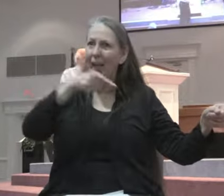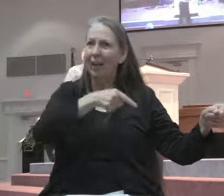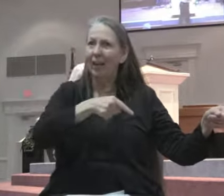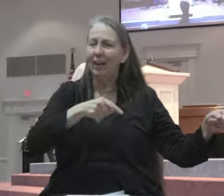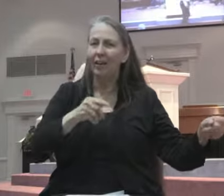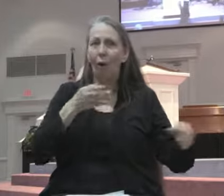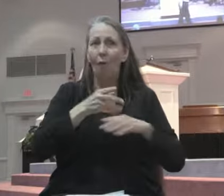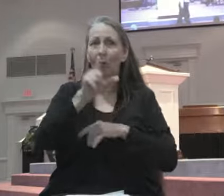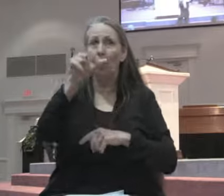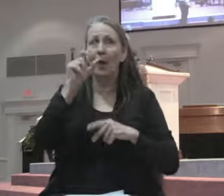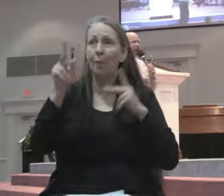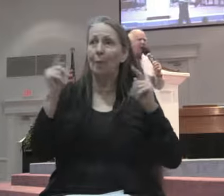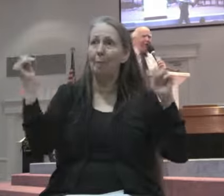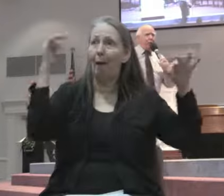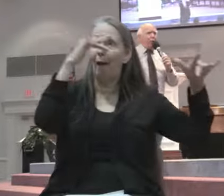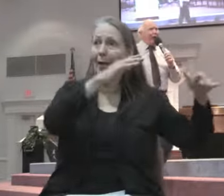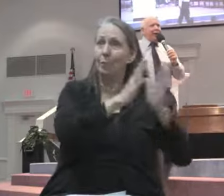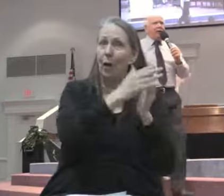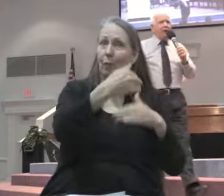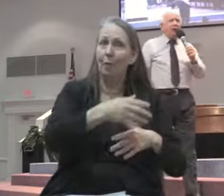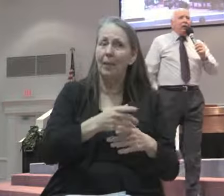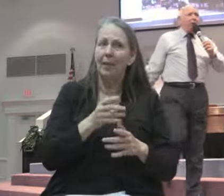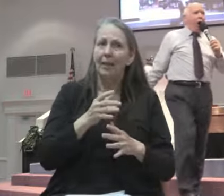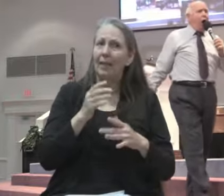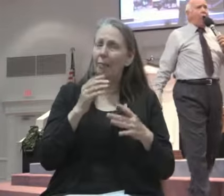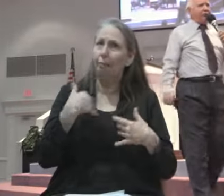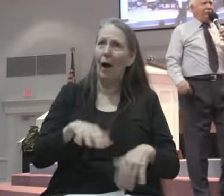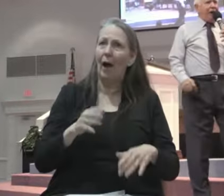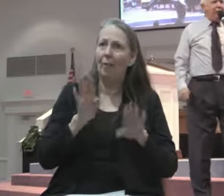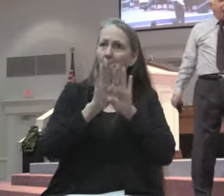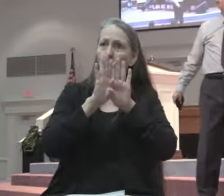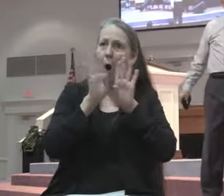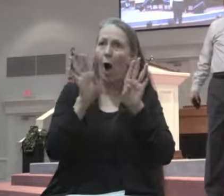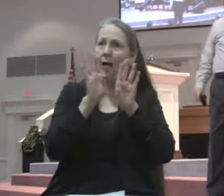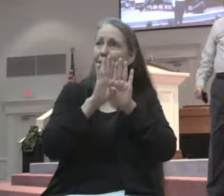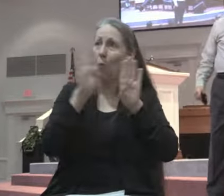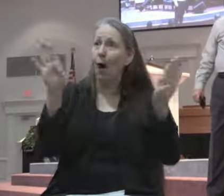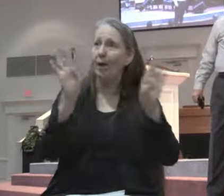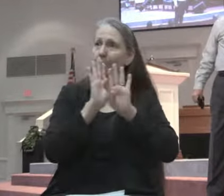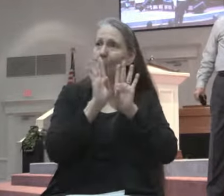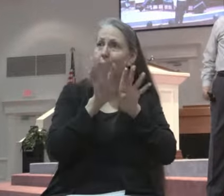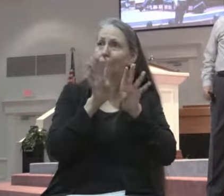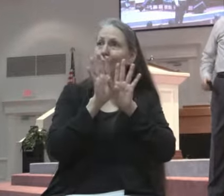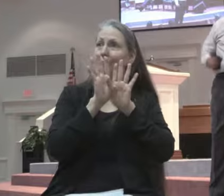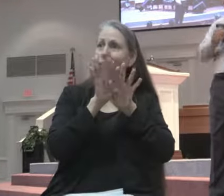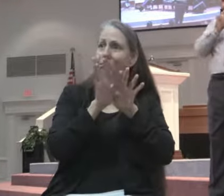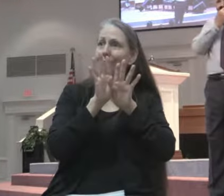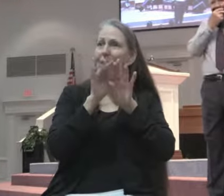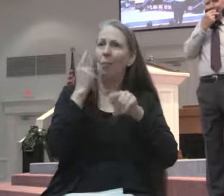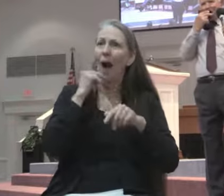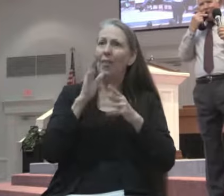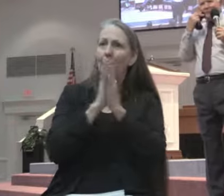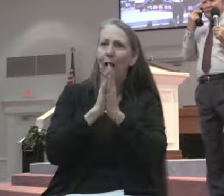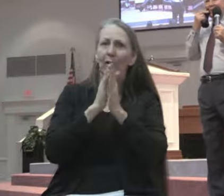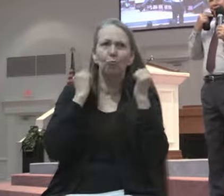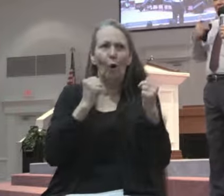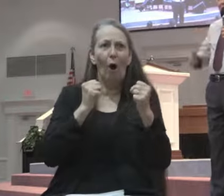way over 100 people praying in the prayer room. They were rattling the walls of that place. All right. Hallelujah.